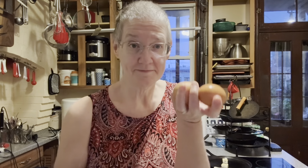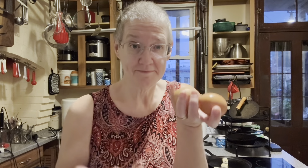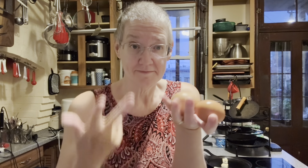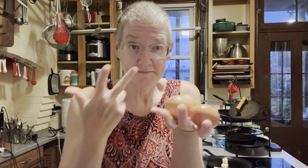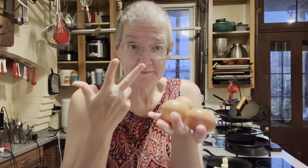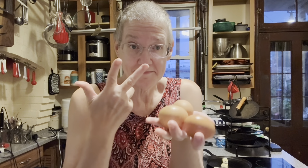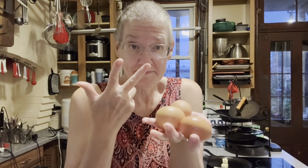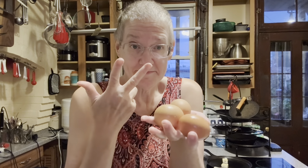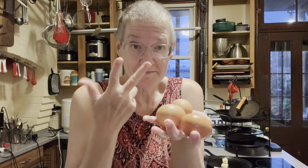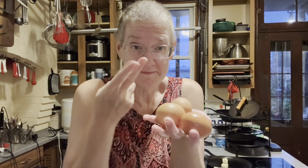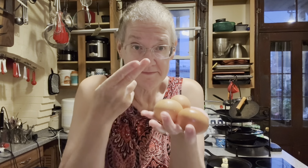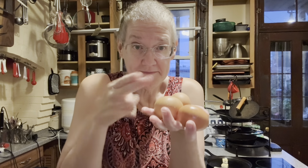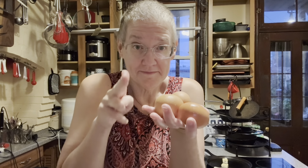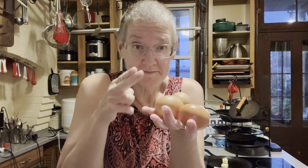I'm going to scramble 3 eggs.